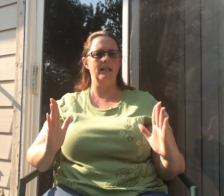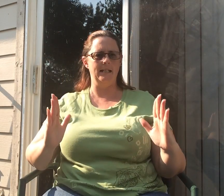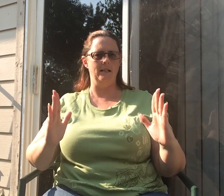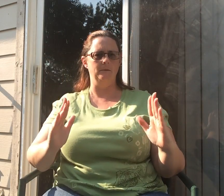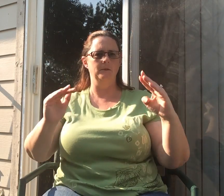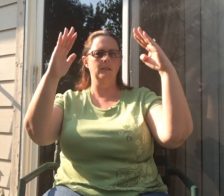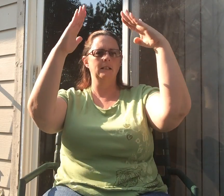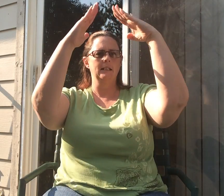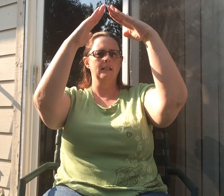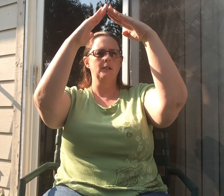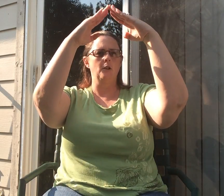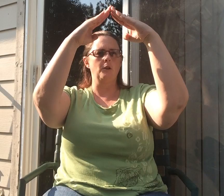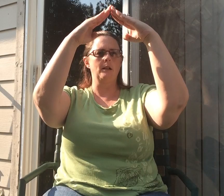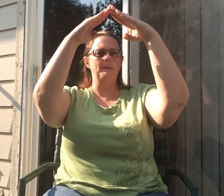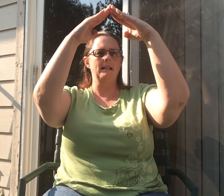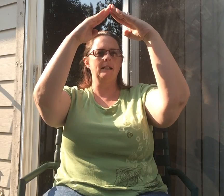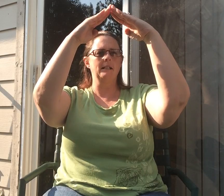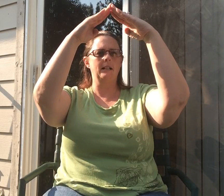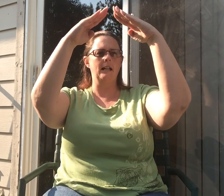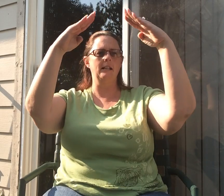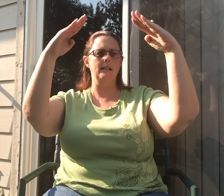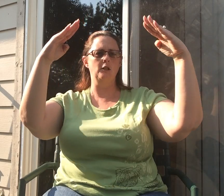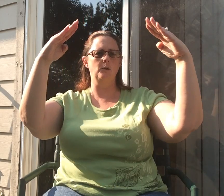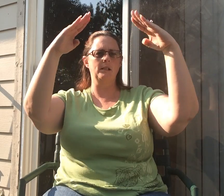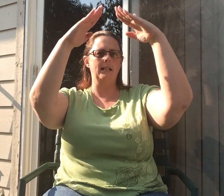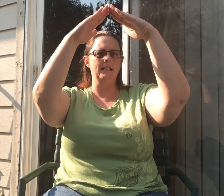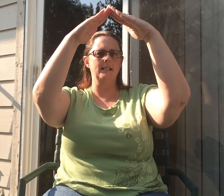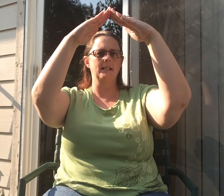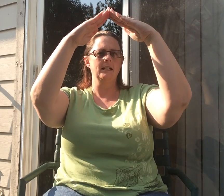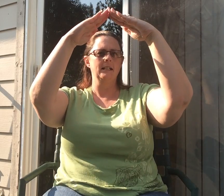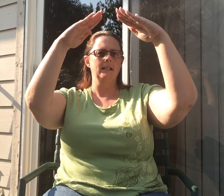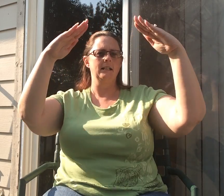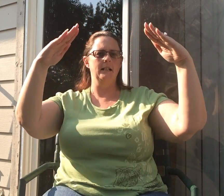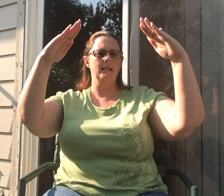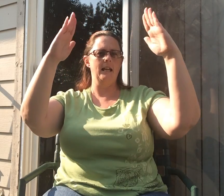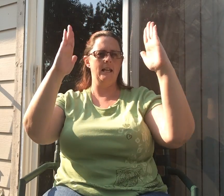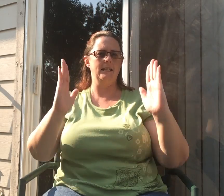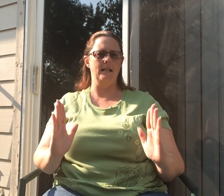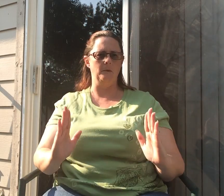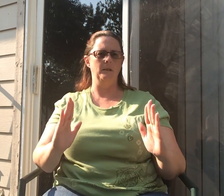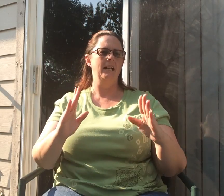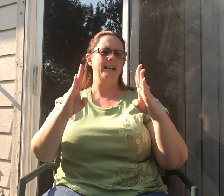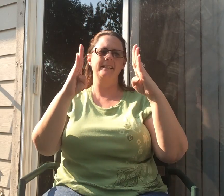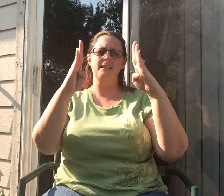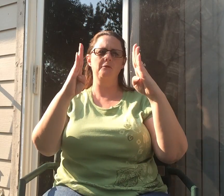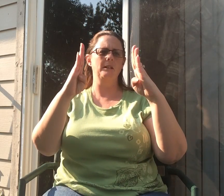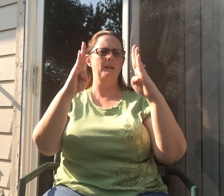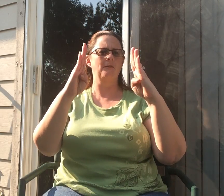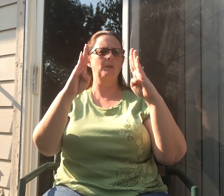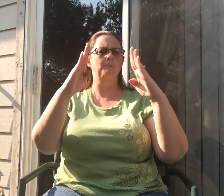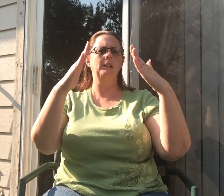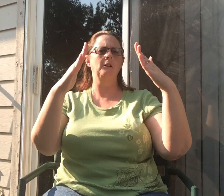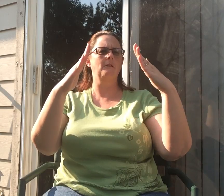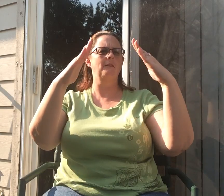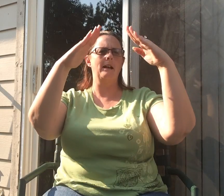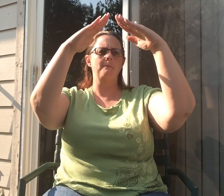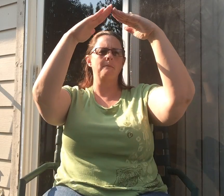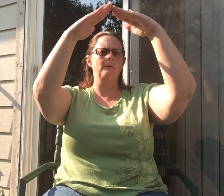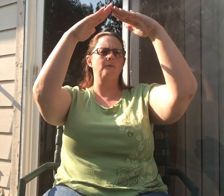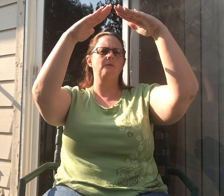down. So you're going to make kind of like two sides and down. And it doesn't really matter if it's B or flat